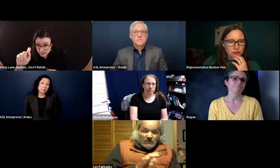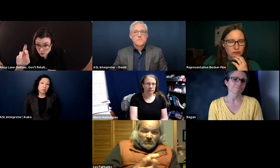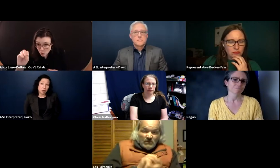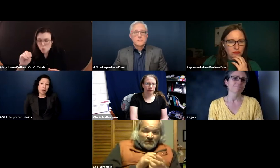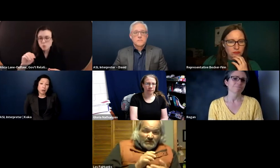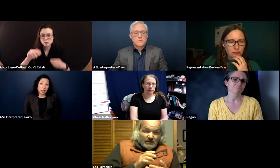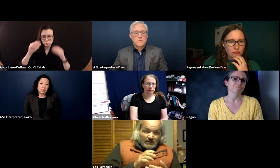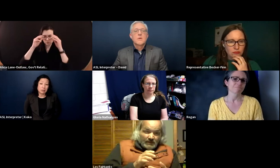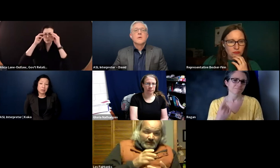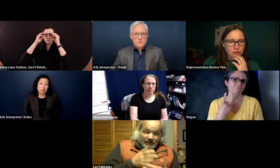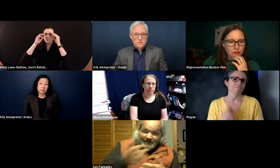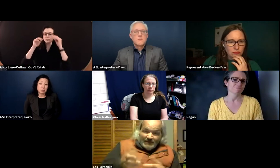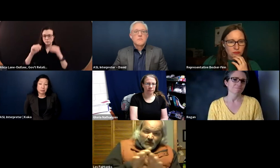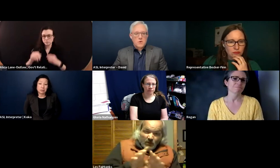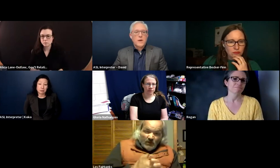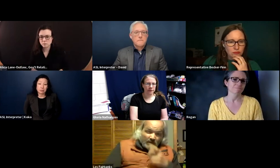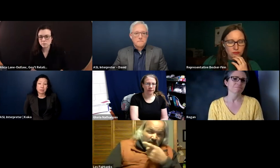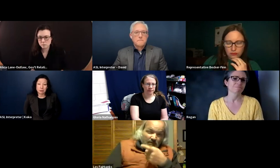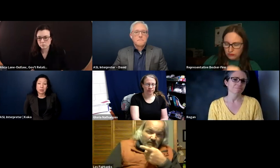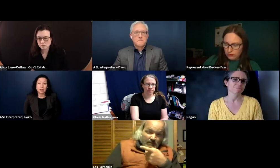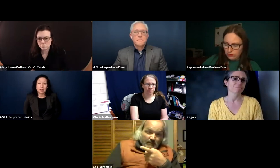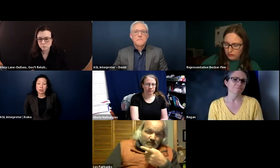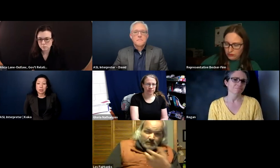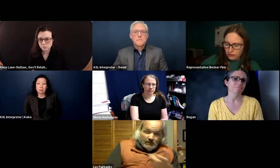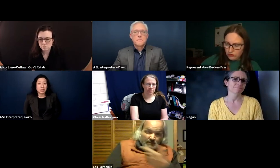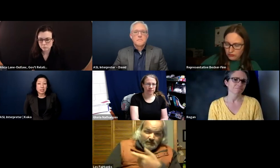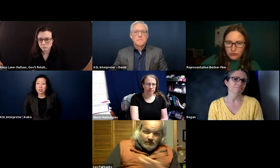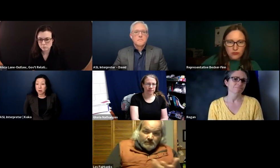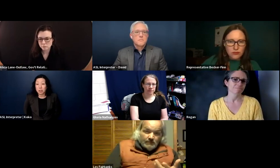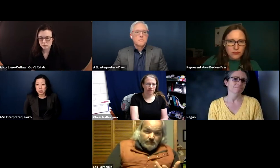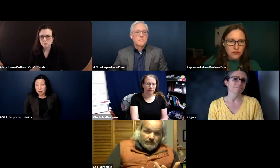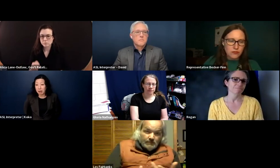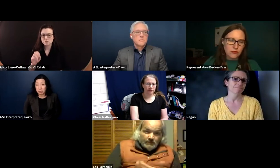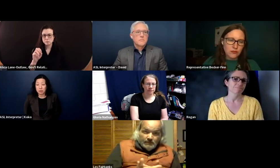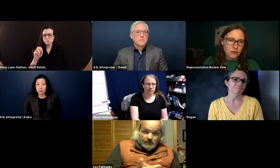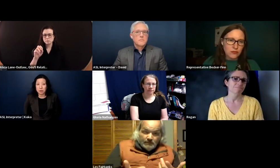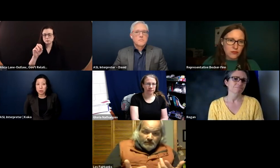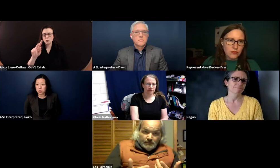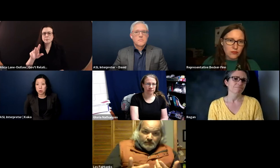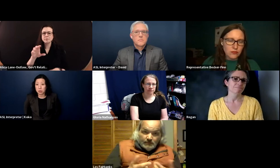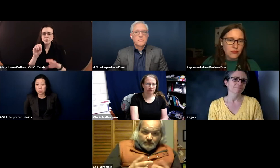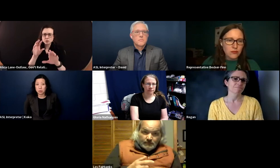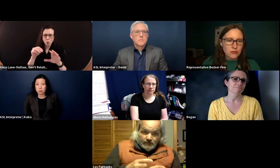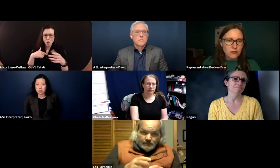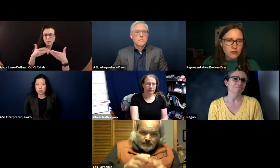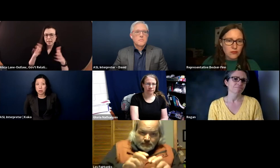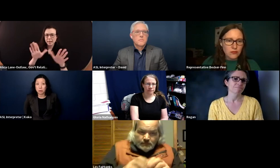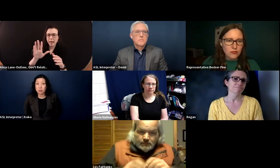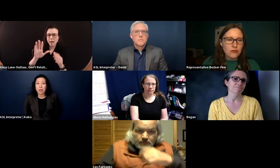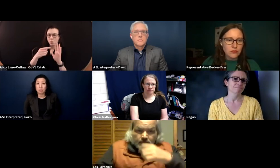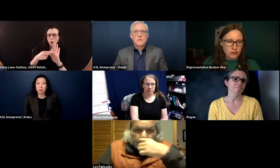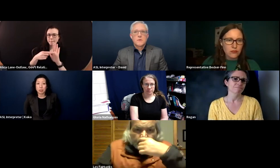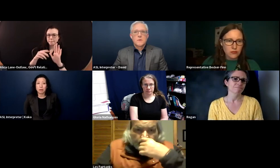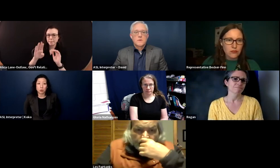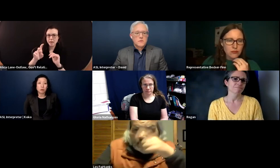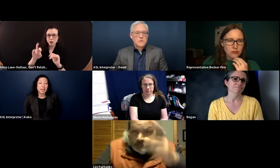As well as in the metro area. Okay. Because, you know, we do have the two schools.